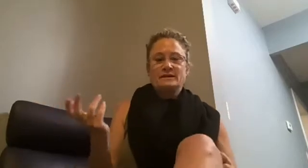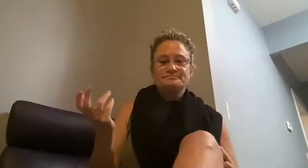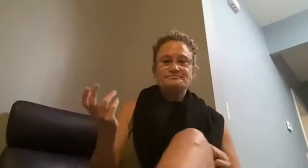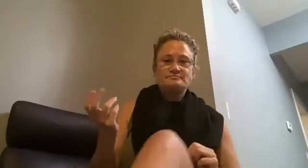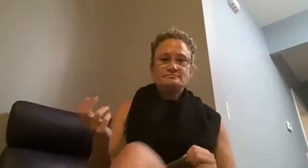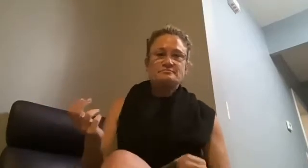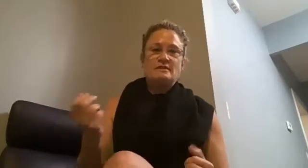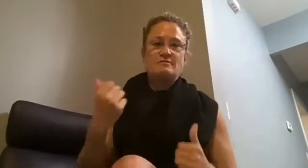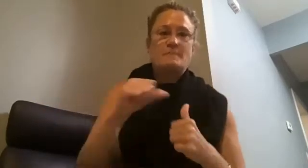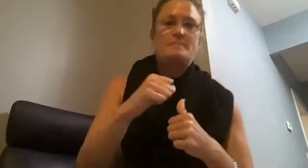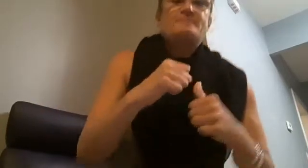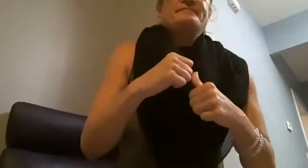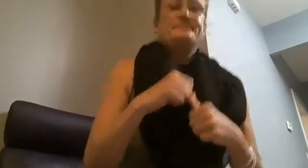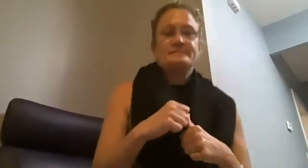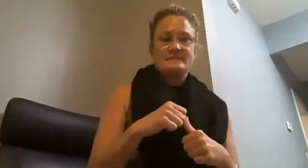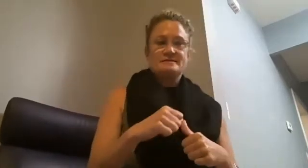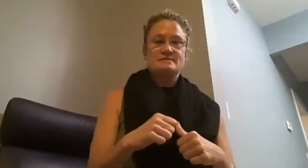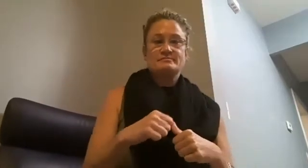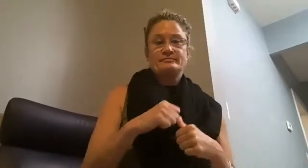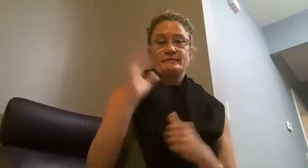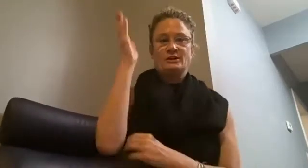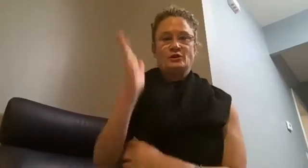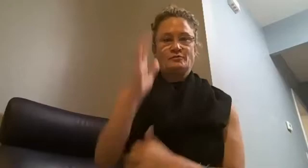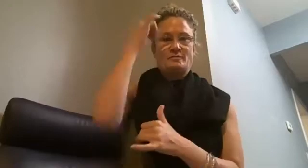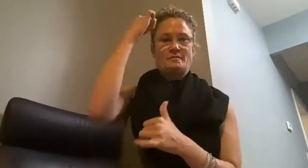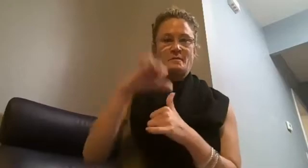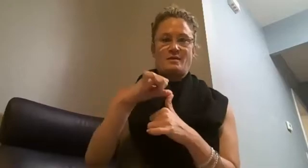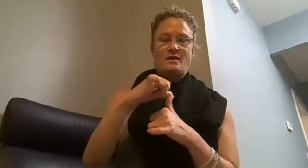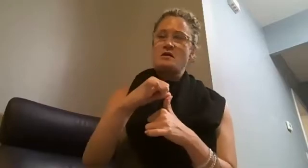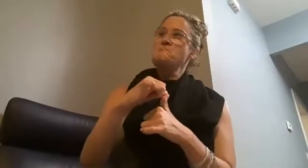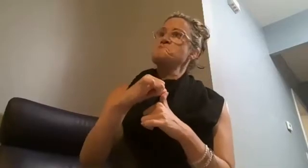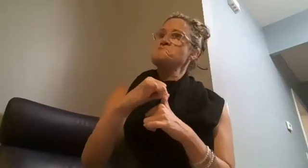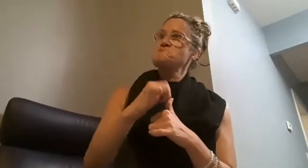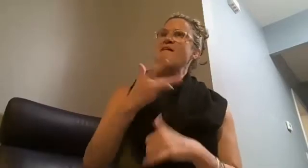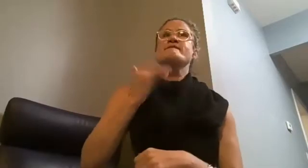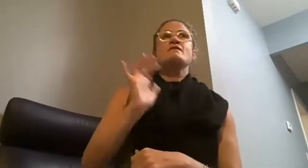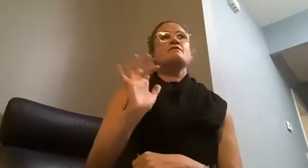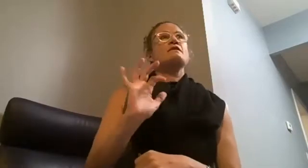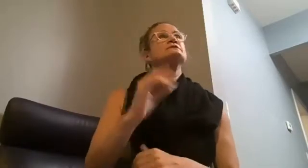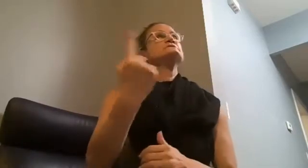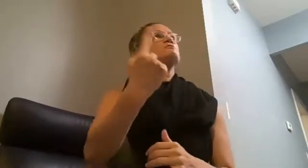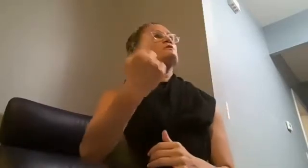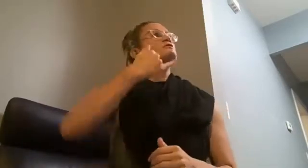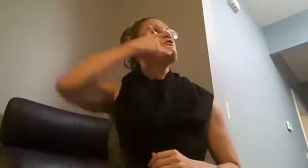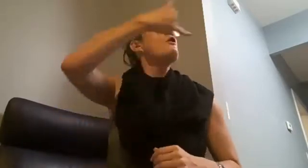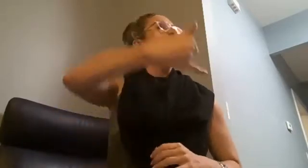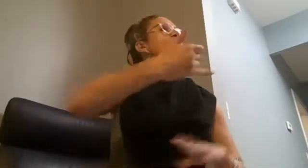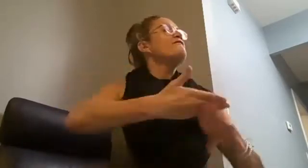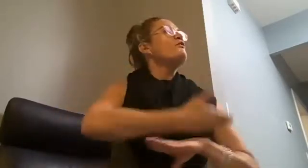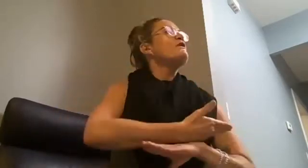the speaker at that meeting, and I had that sort of cliched experience where it felt like someone had called ahead and was like, hey, listen, this jackass is coming to the meeting. Here's